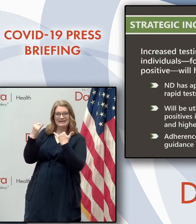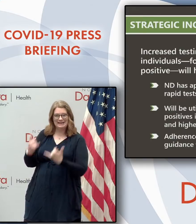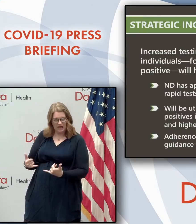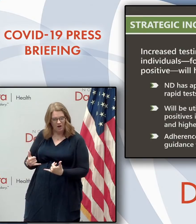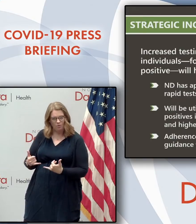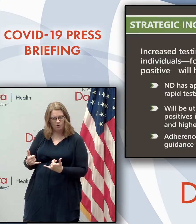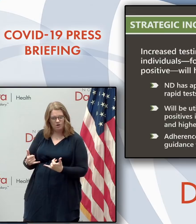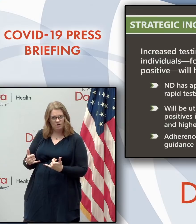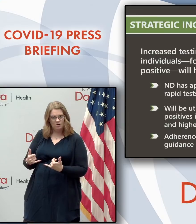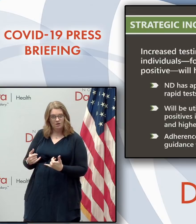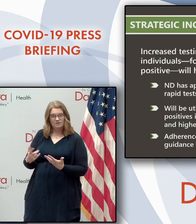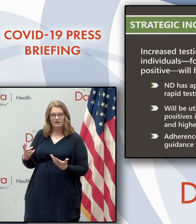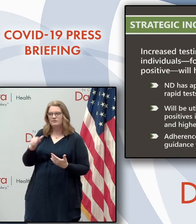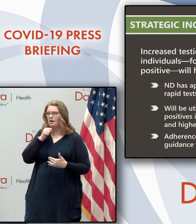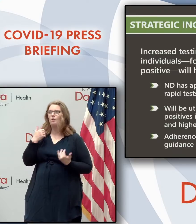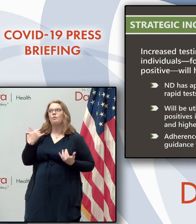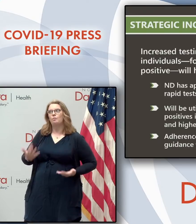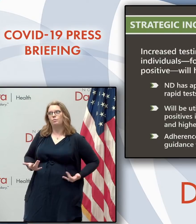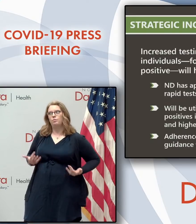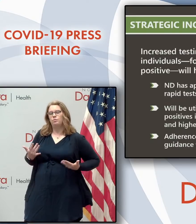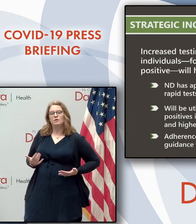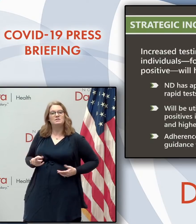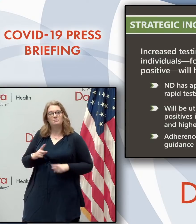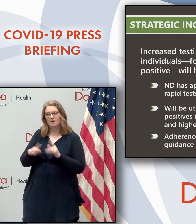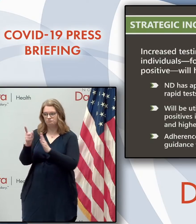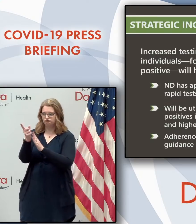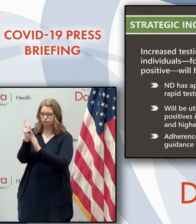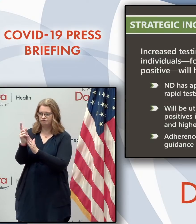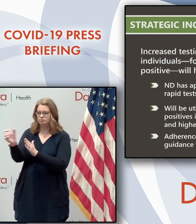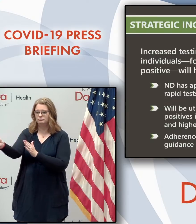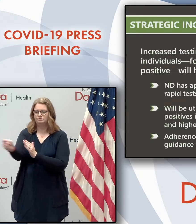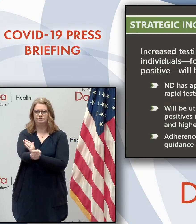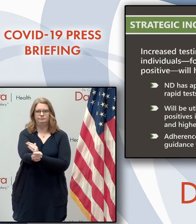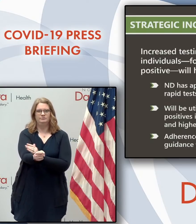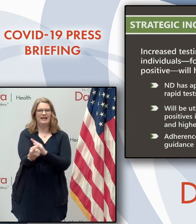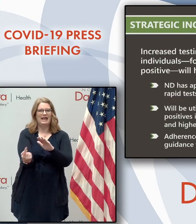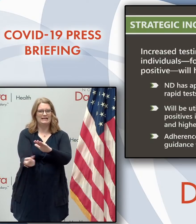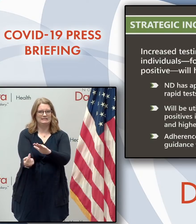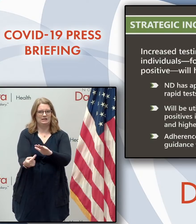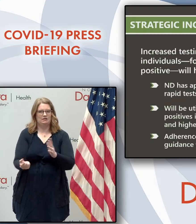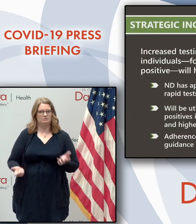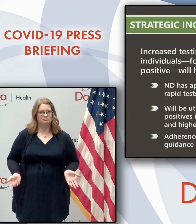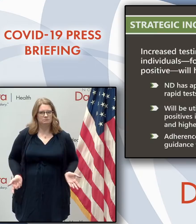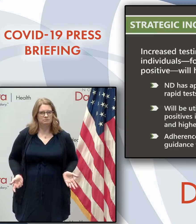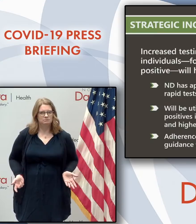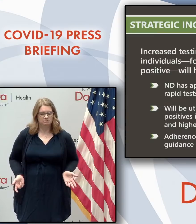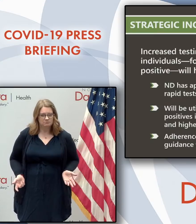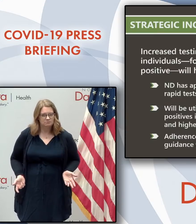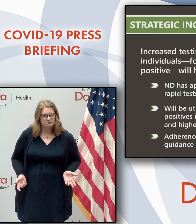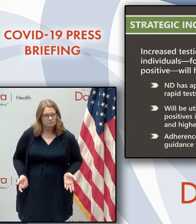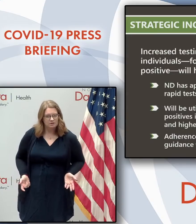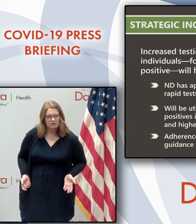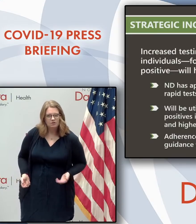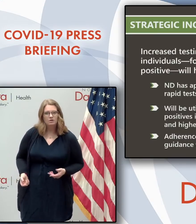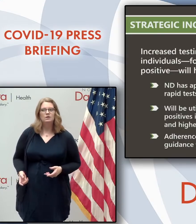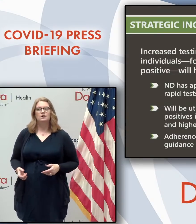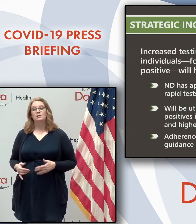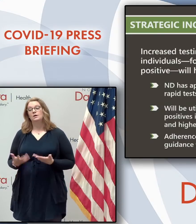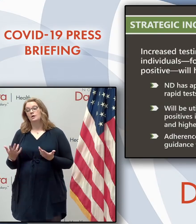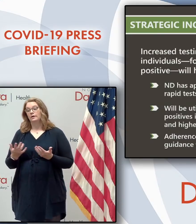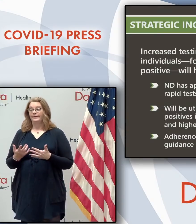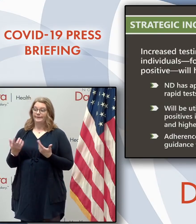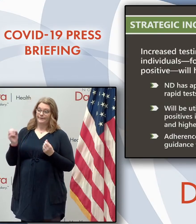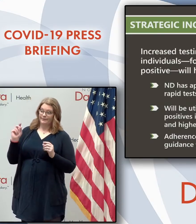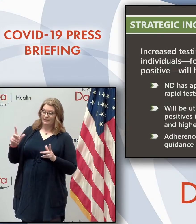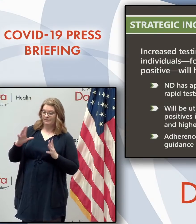can begin taking action to not have transmissible moments with other people versus waiting 2 days or